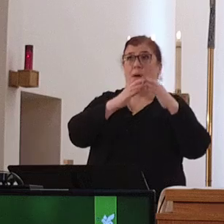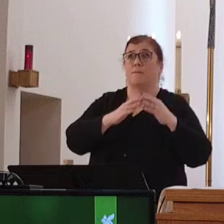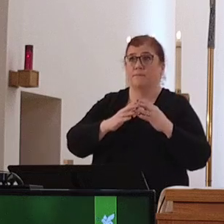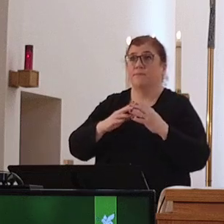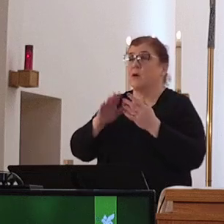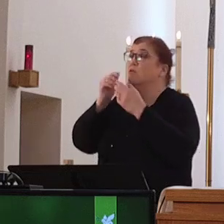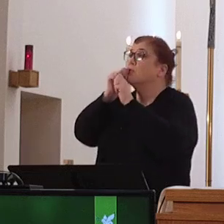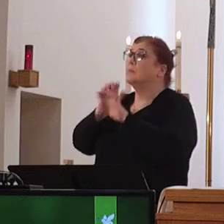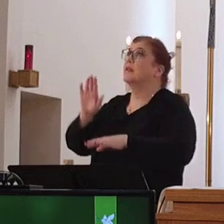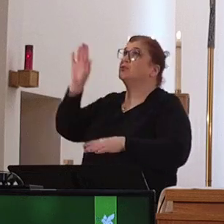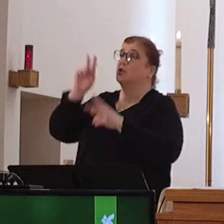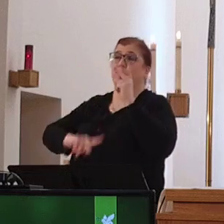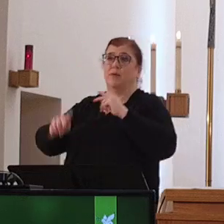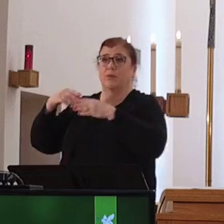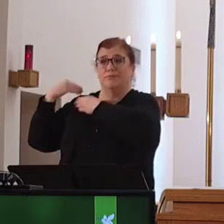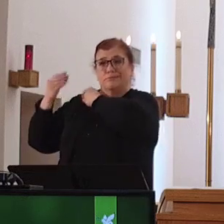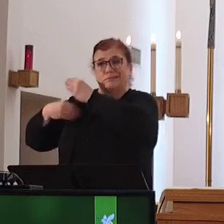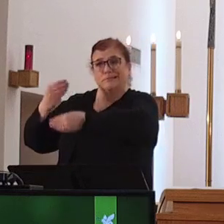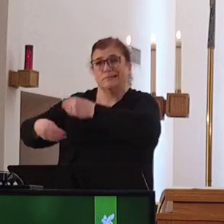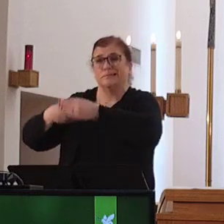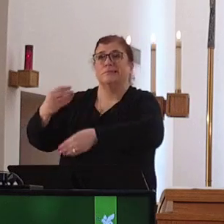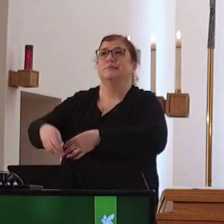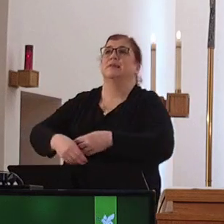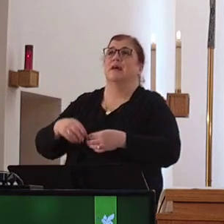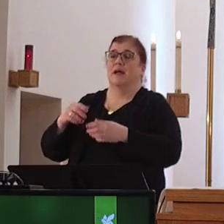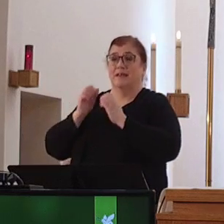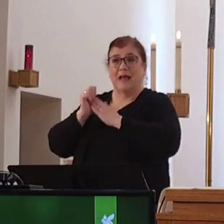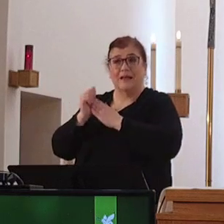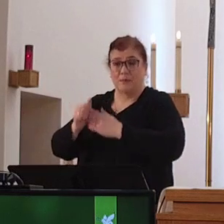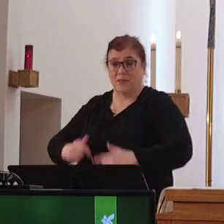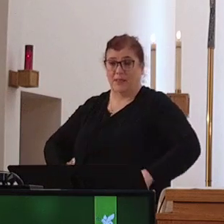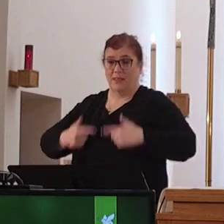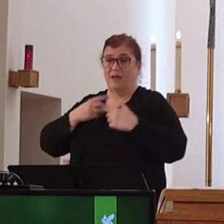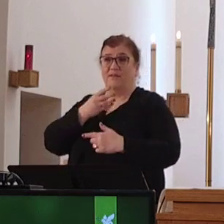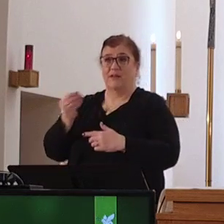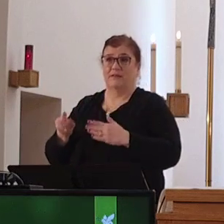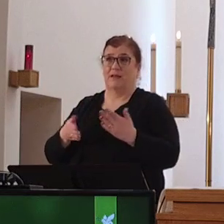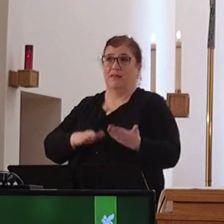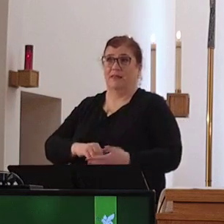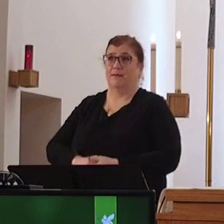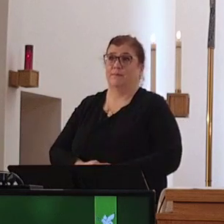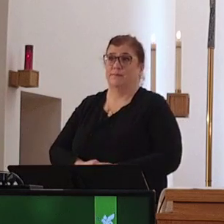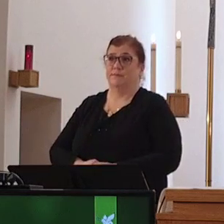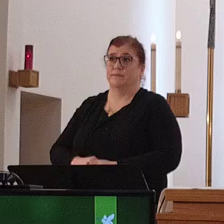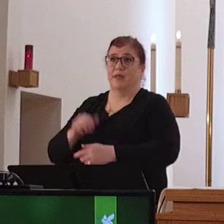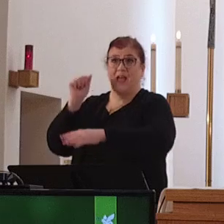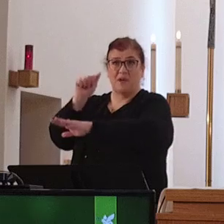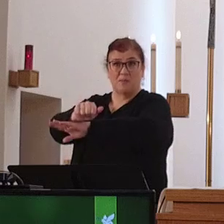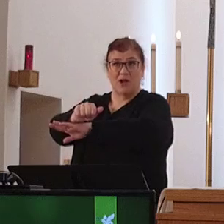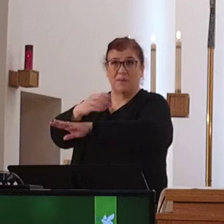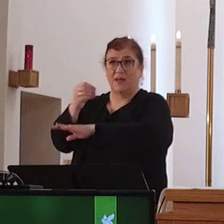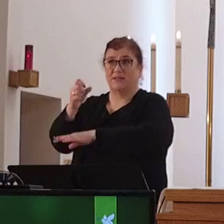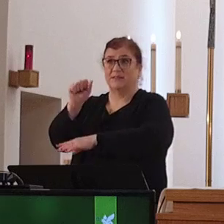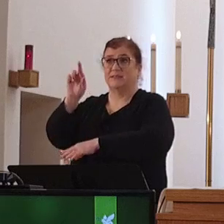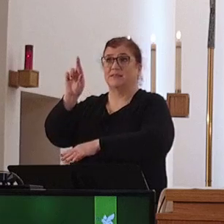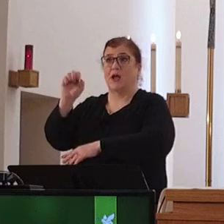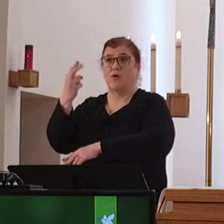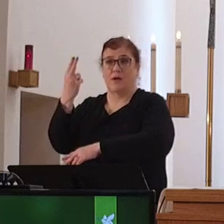blessed your people through all generations and guided them in life and death. Abraham and